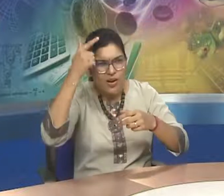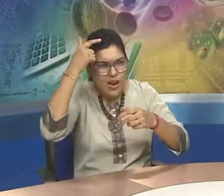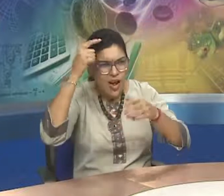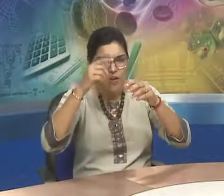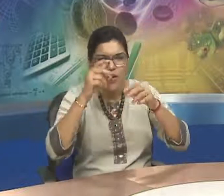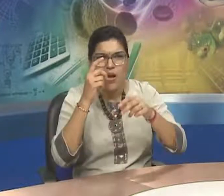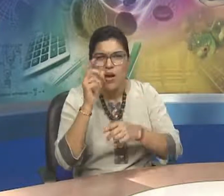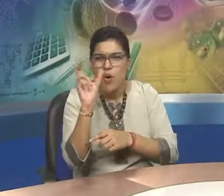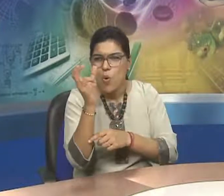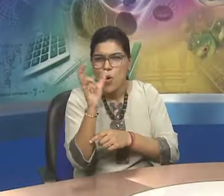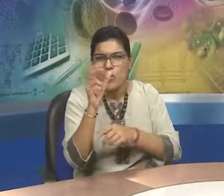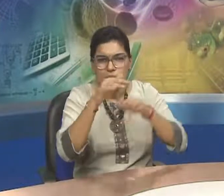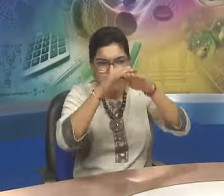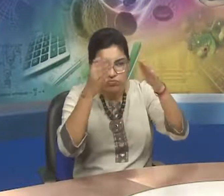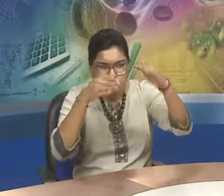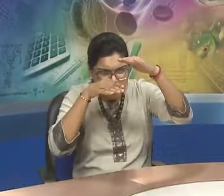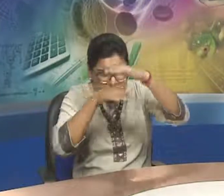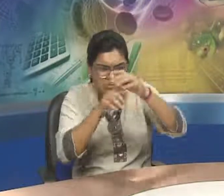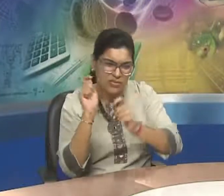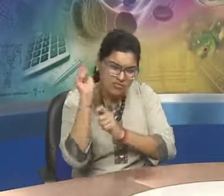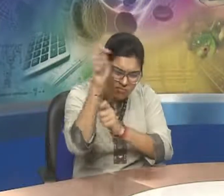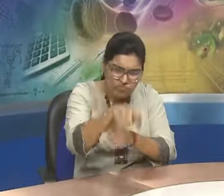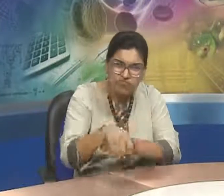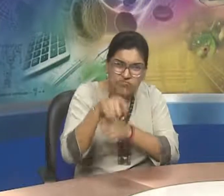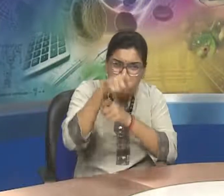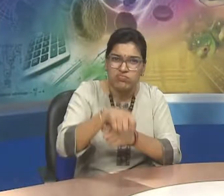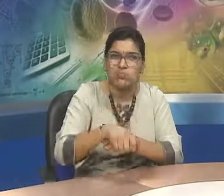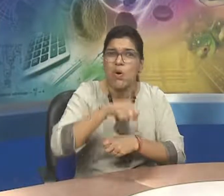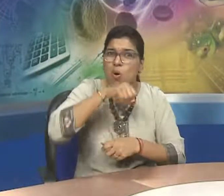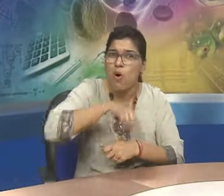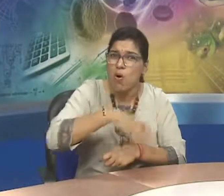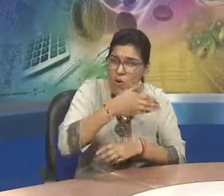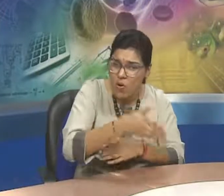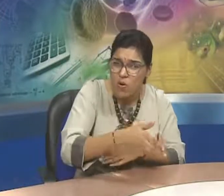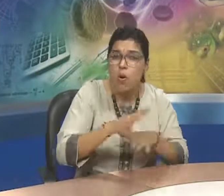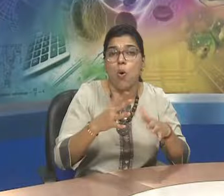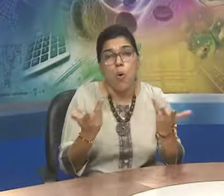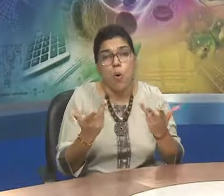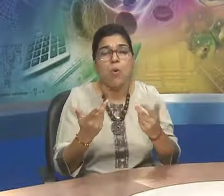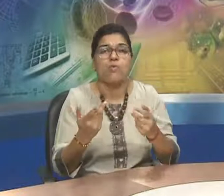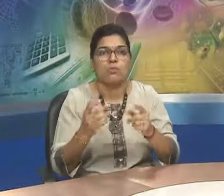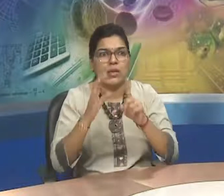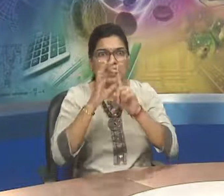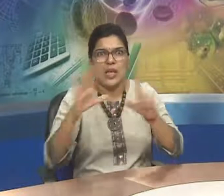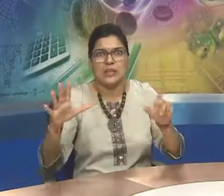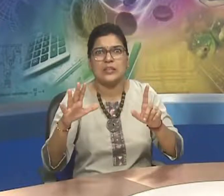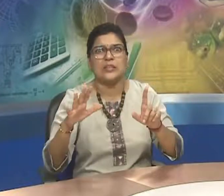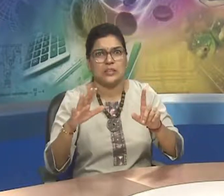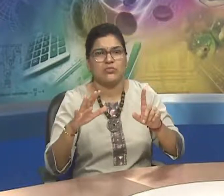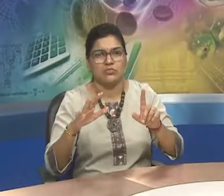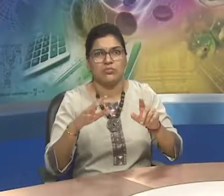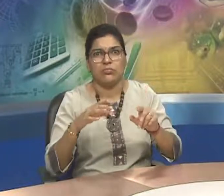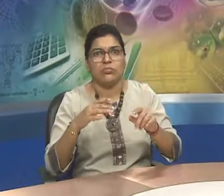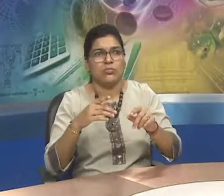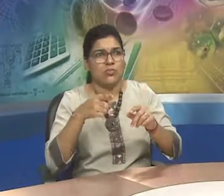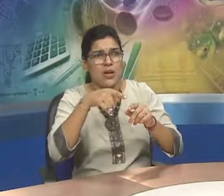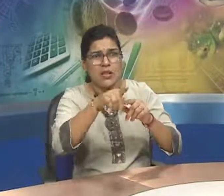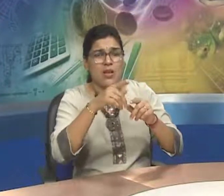to work in any factory or mine or any occupation which